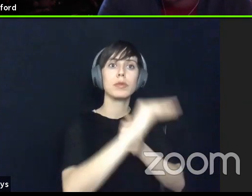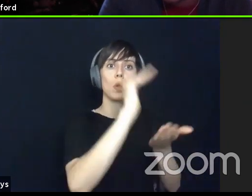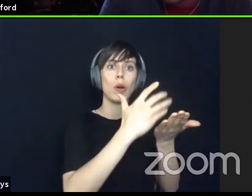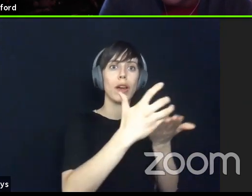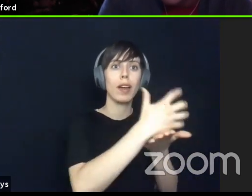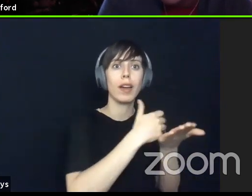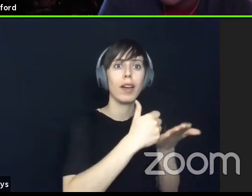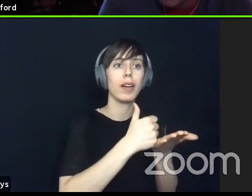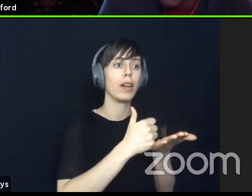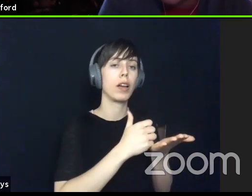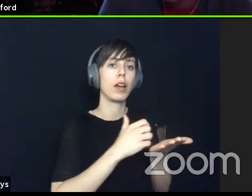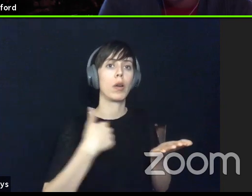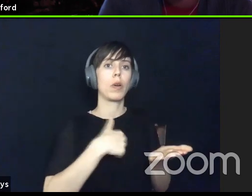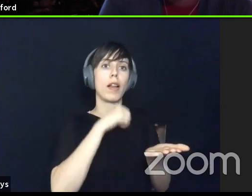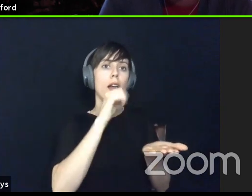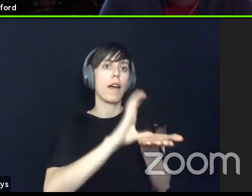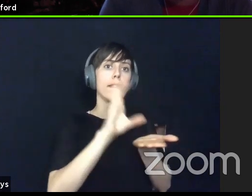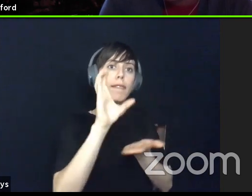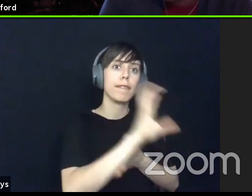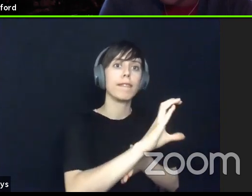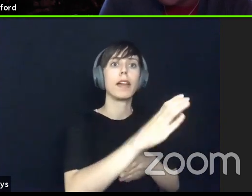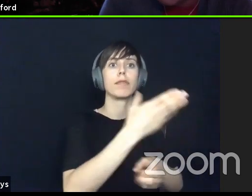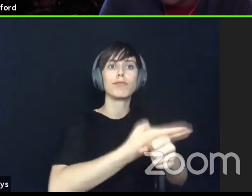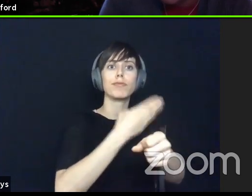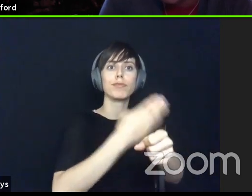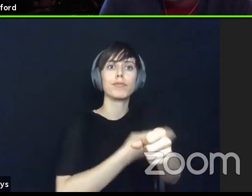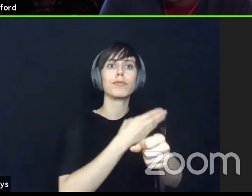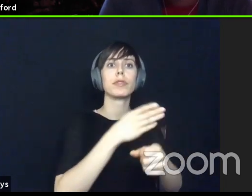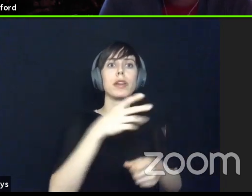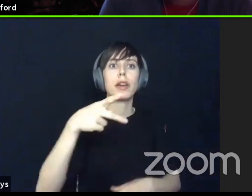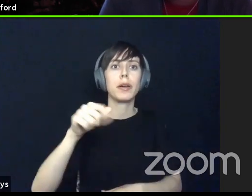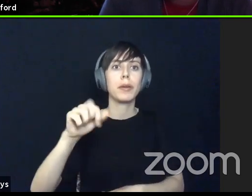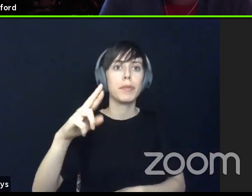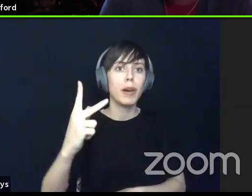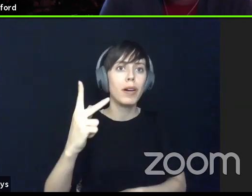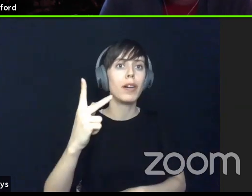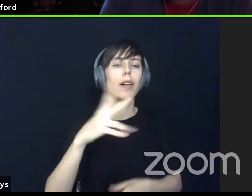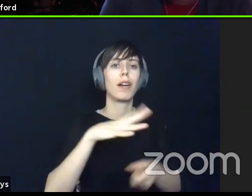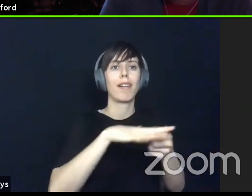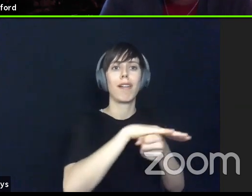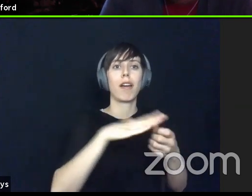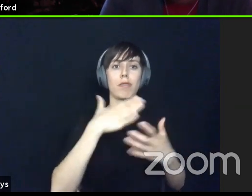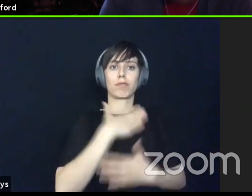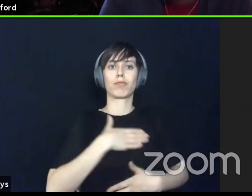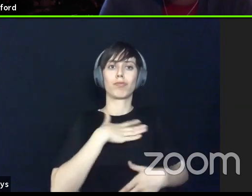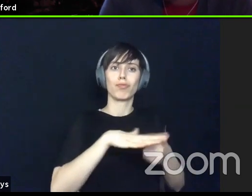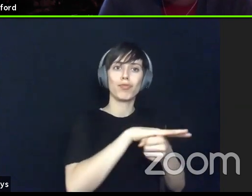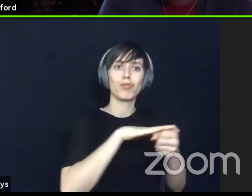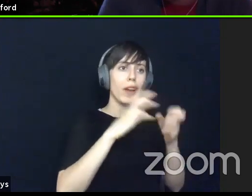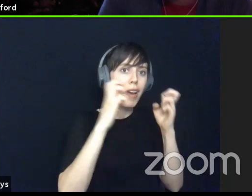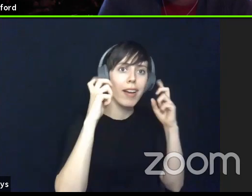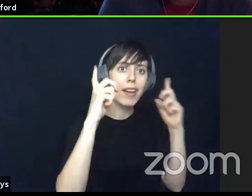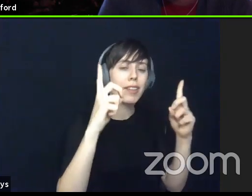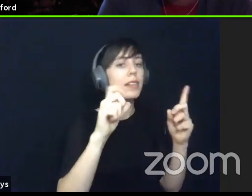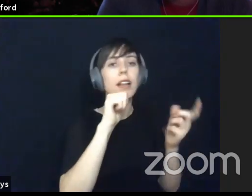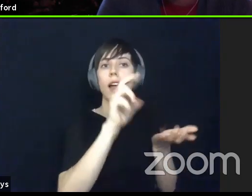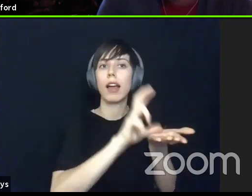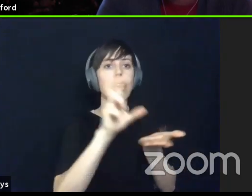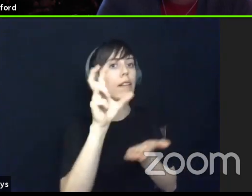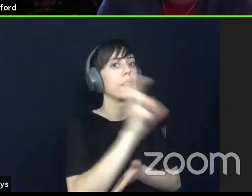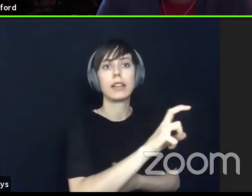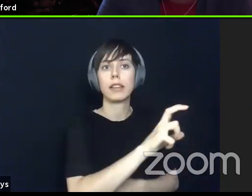not investing in our parks, we're not investing in the maintenance of those neighborhoods, we're not investing in education. I would think that the